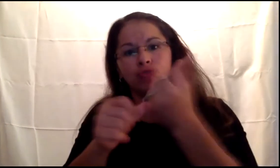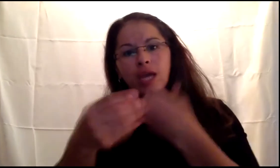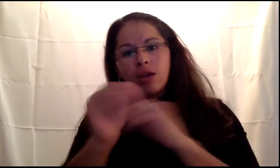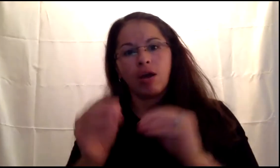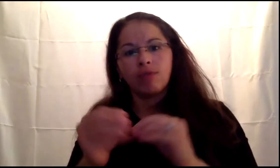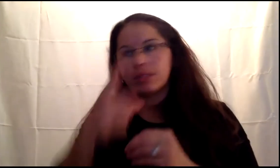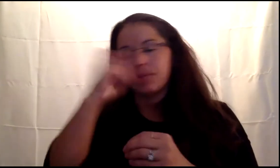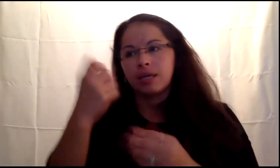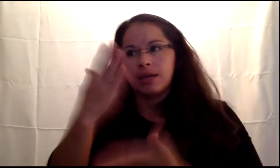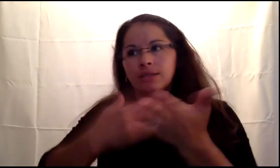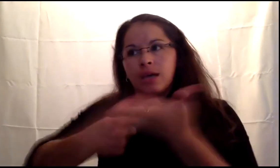and they have that option to do that.